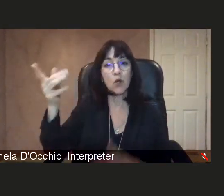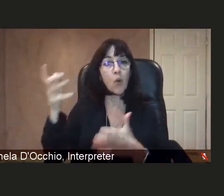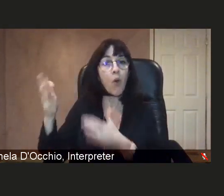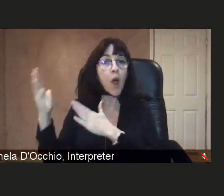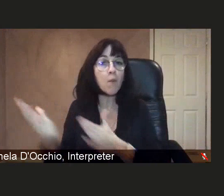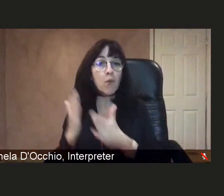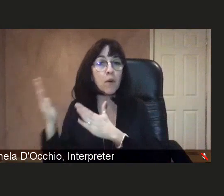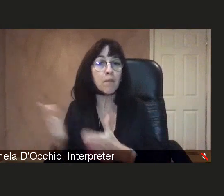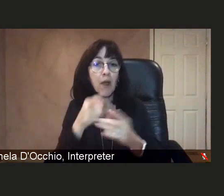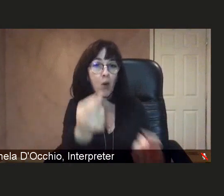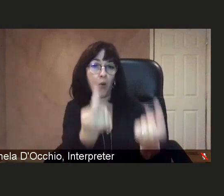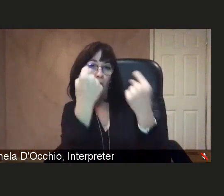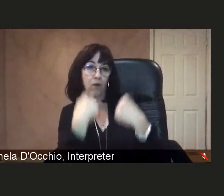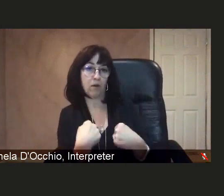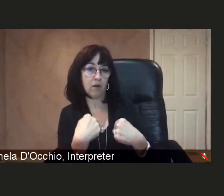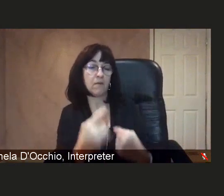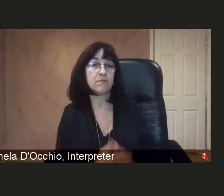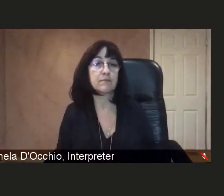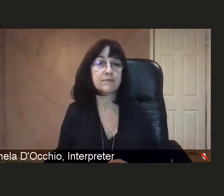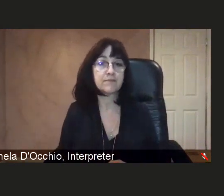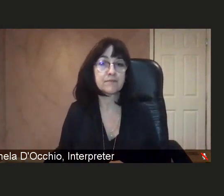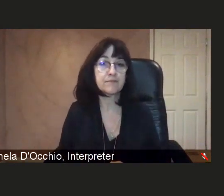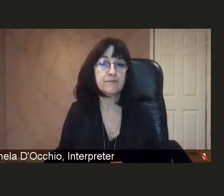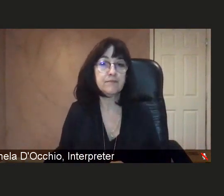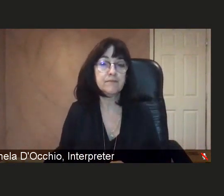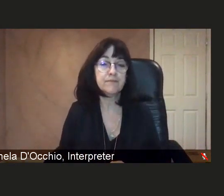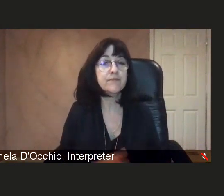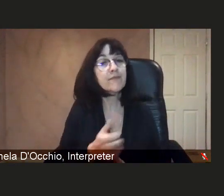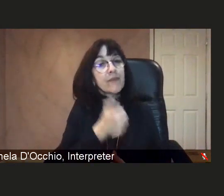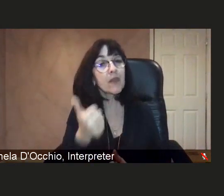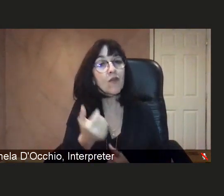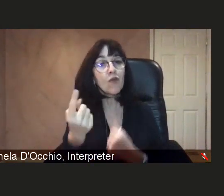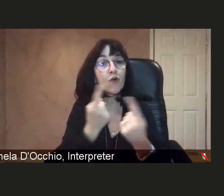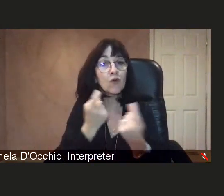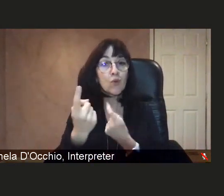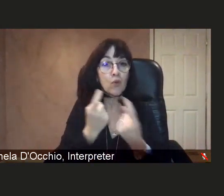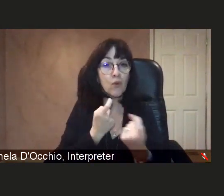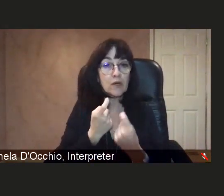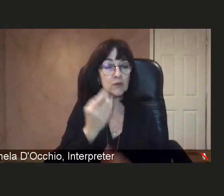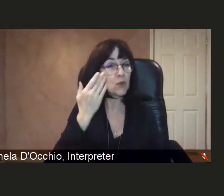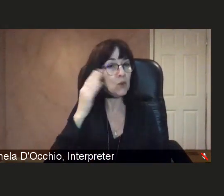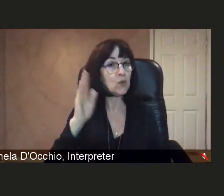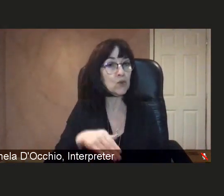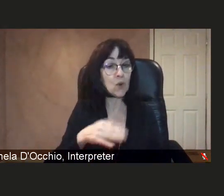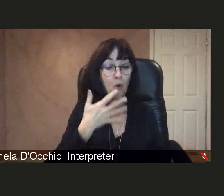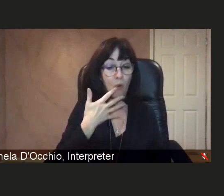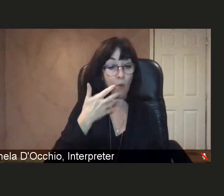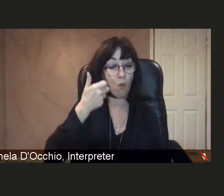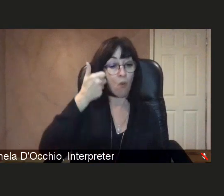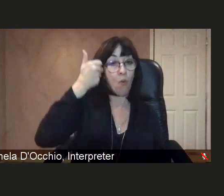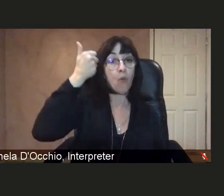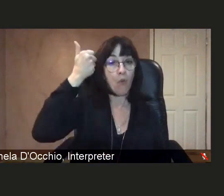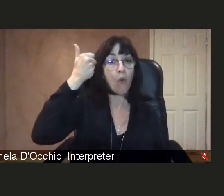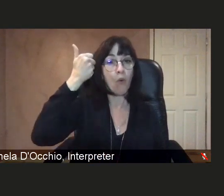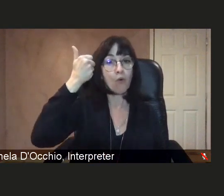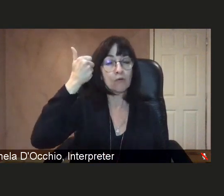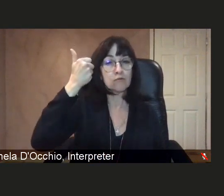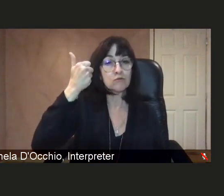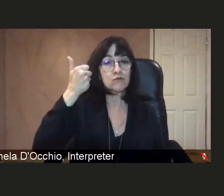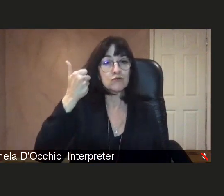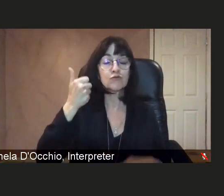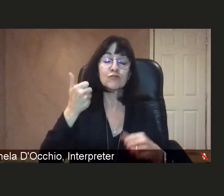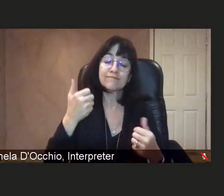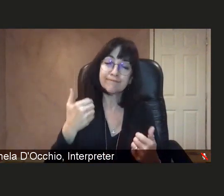of the questions I was asked is, we know that as we get older, we have a greater chance of becoming hospitalized